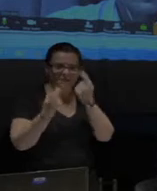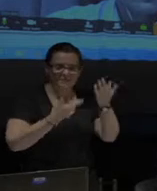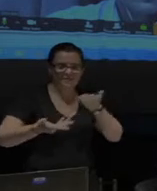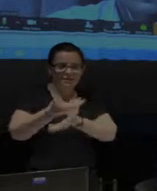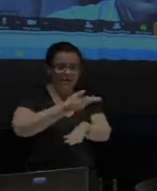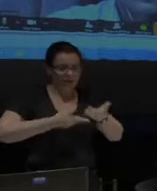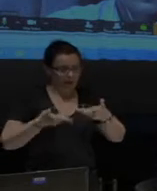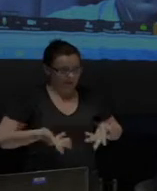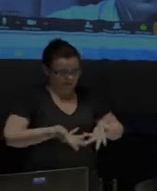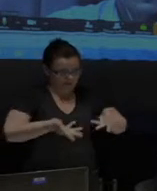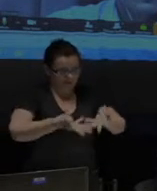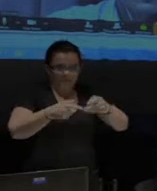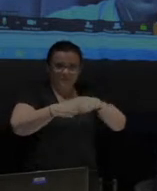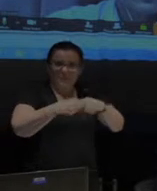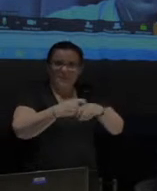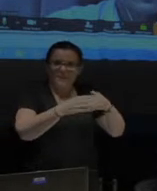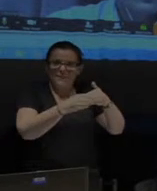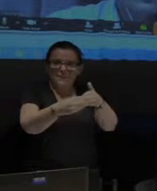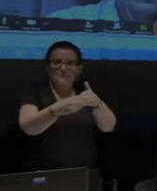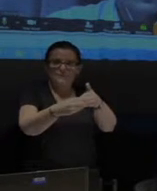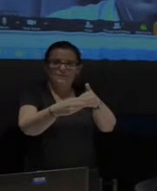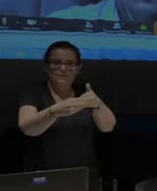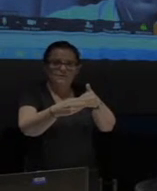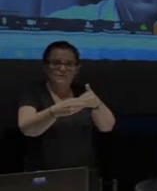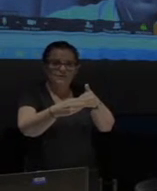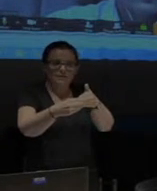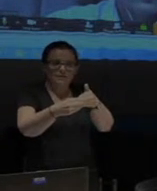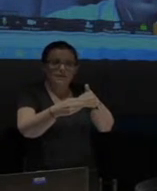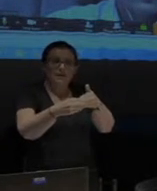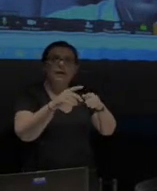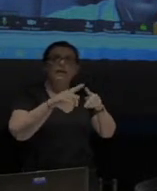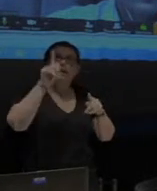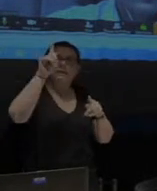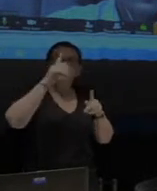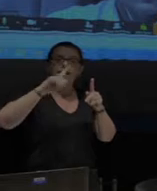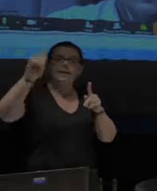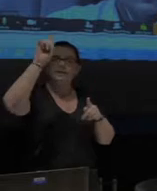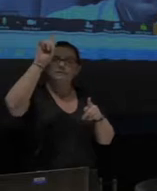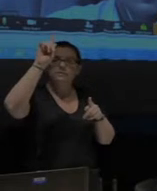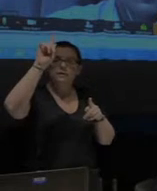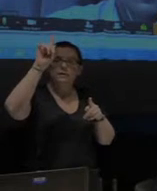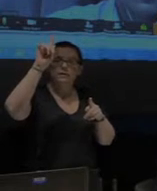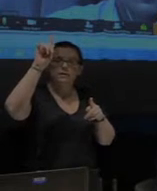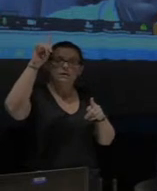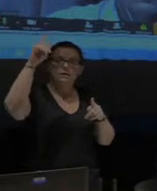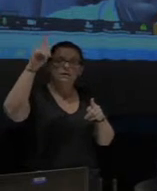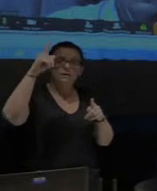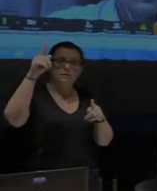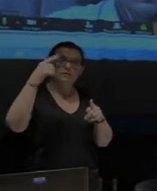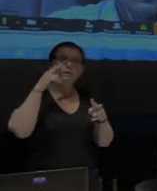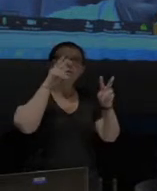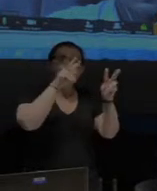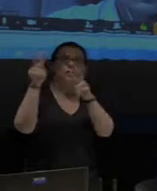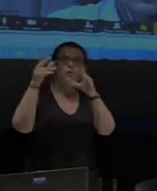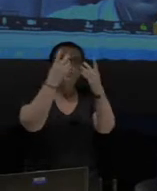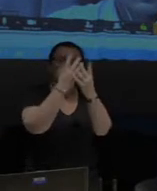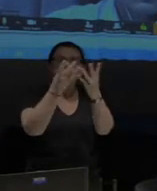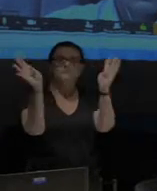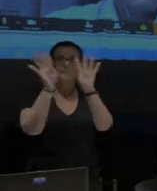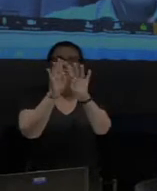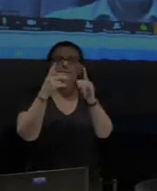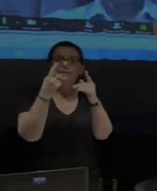be leaders in that way. And also then, for the leaders at the top, just to go back up, look at those leaders who aren't just leading the most